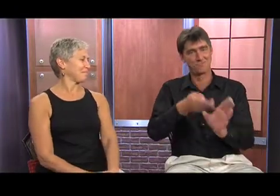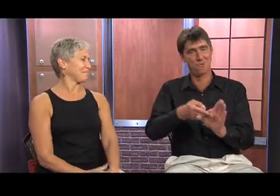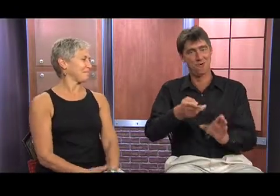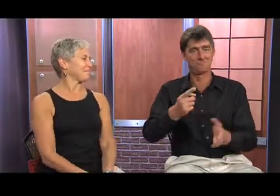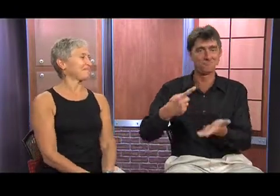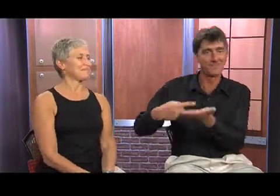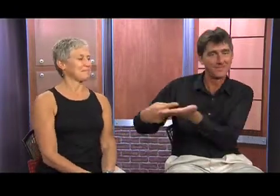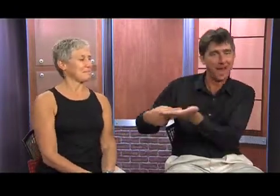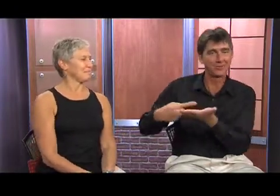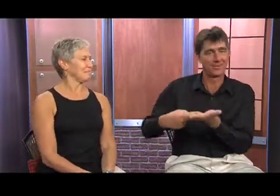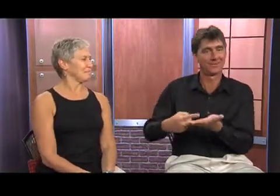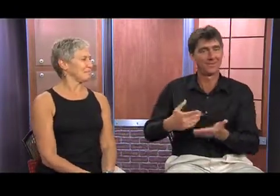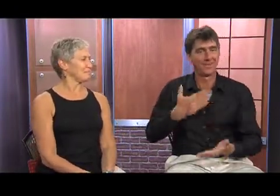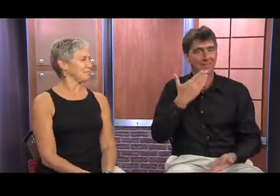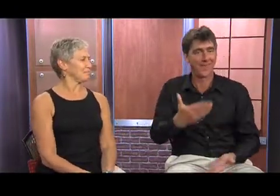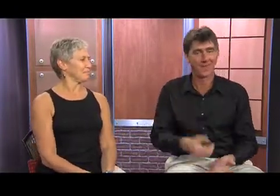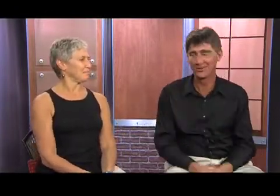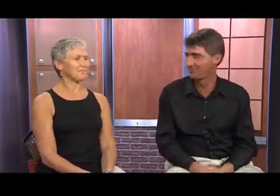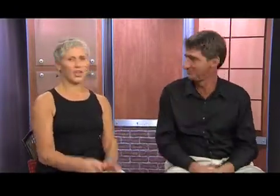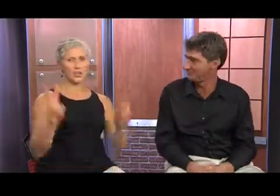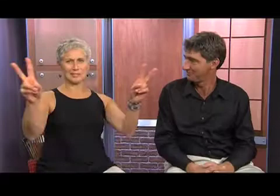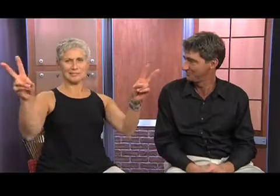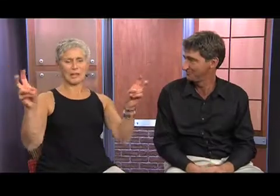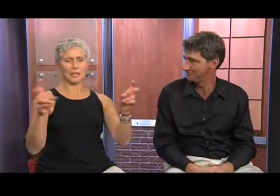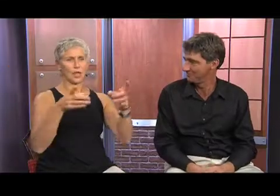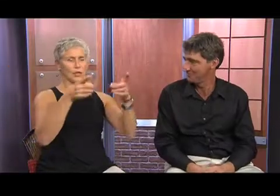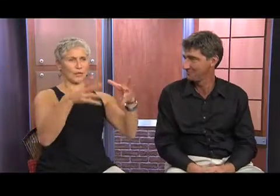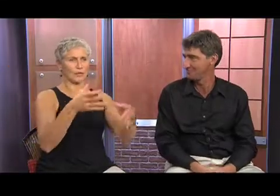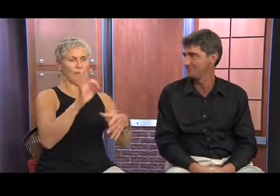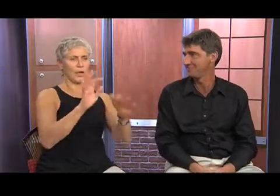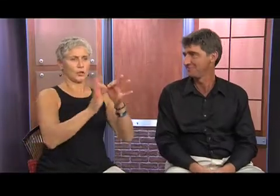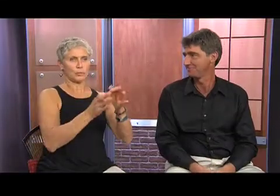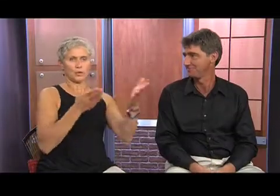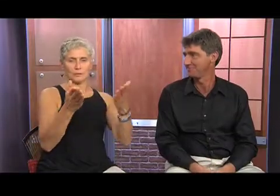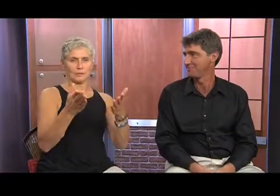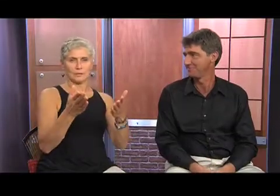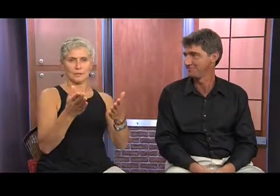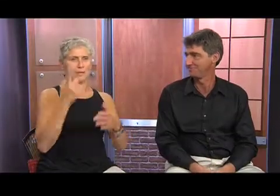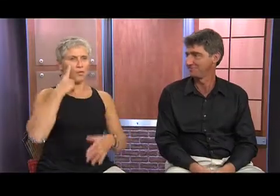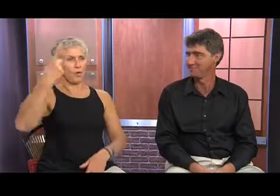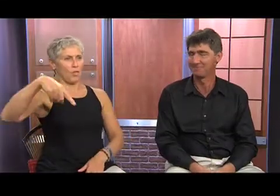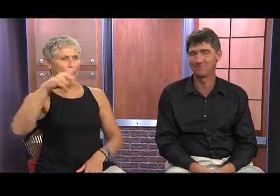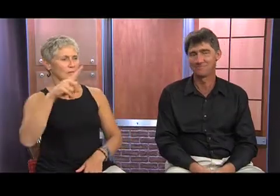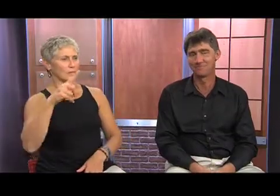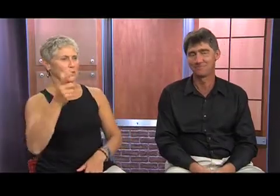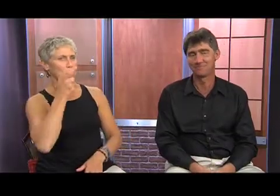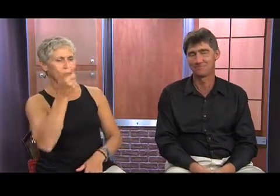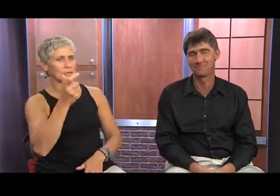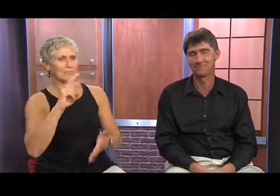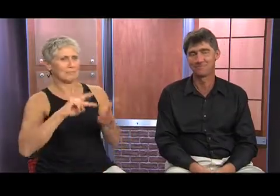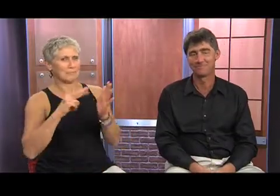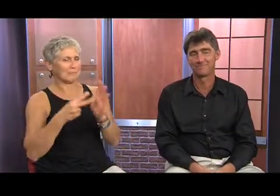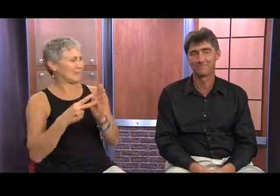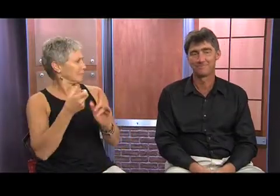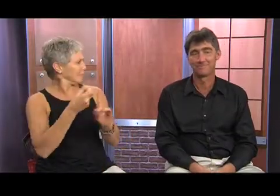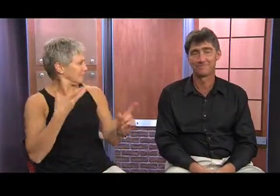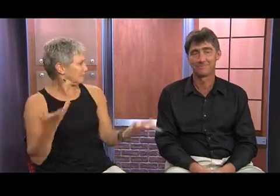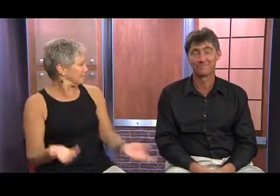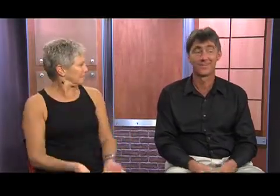big title, Director of Interpreting Services. What does that mean for the rest of us? Well, basically,